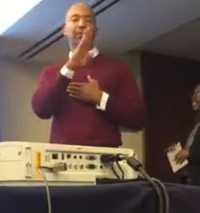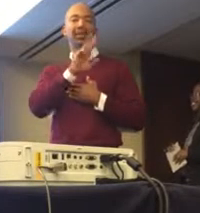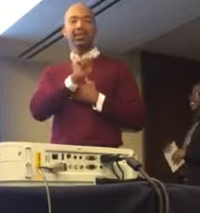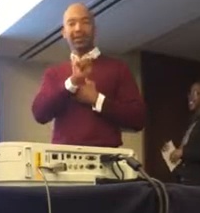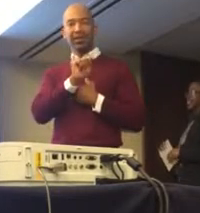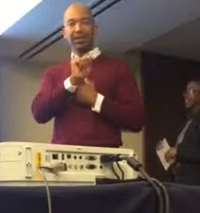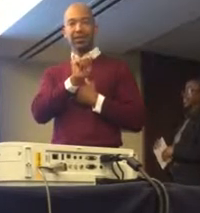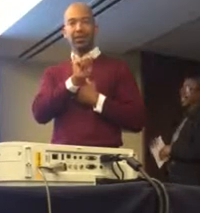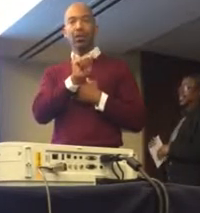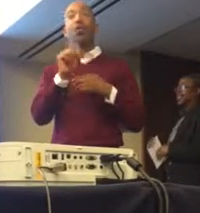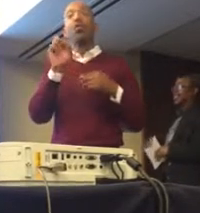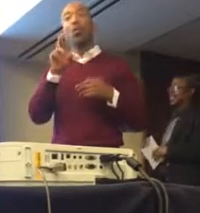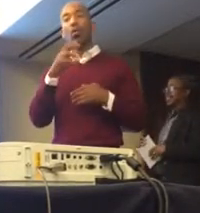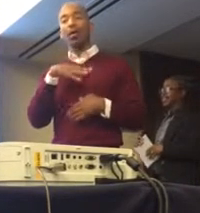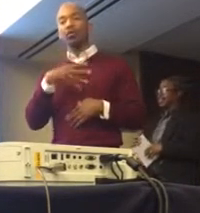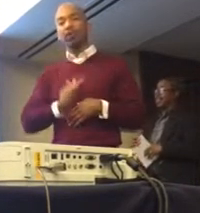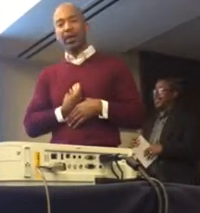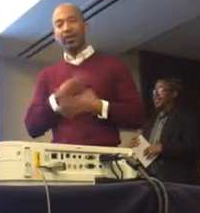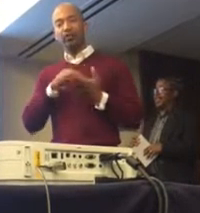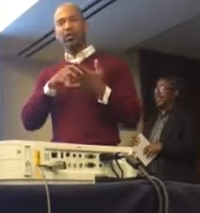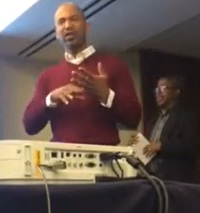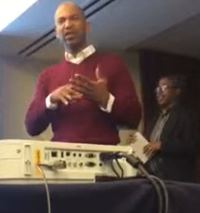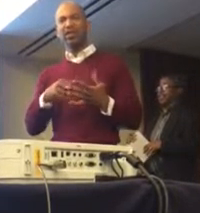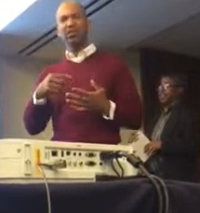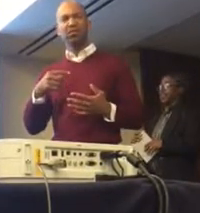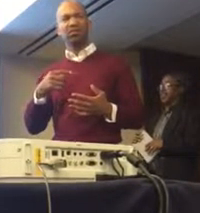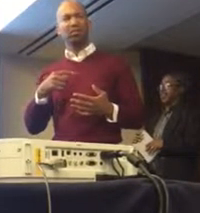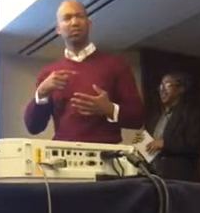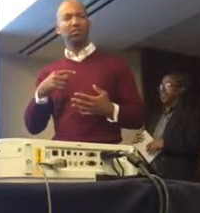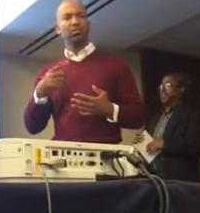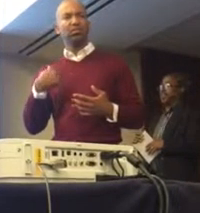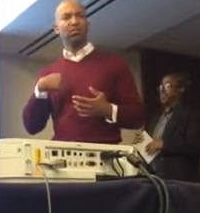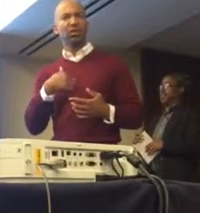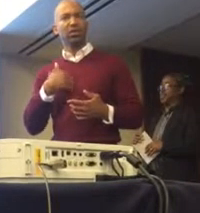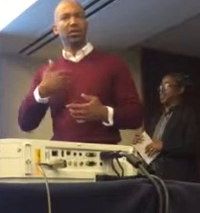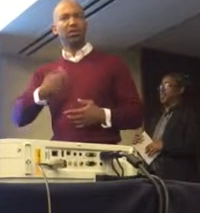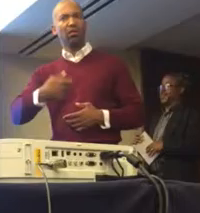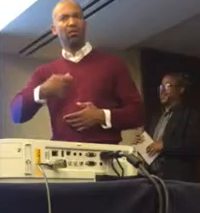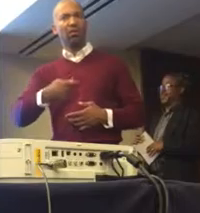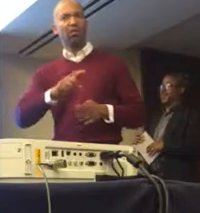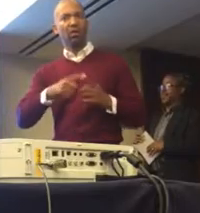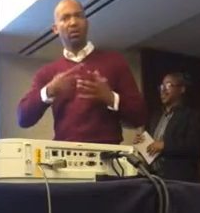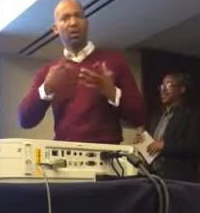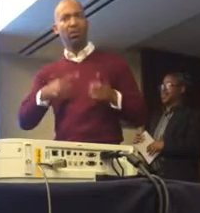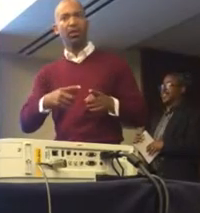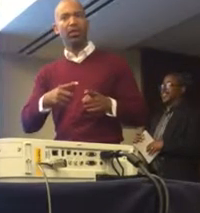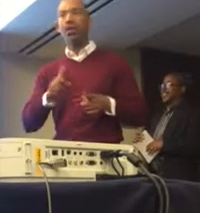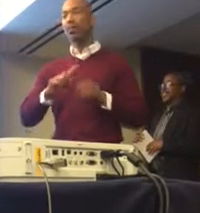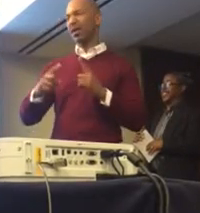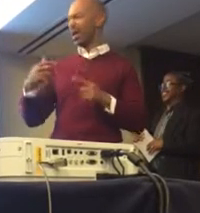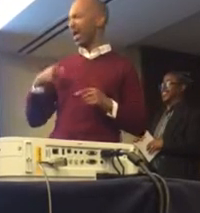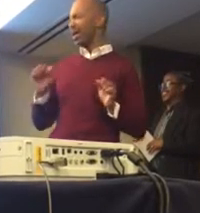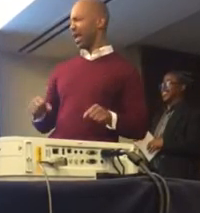We had a clicker. Where is it? I can get a clicker. Student affairs practitioners, you know, we just make it work. Make